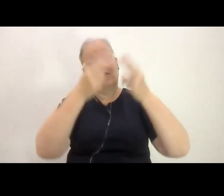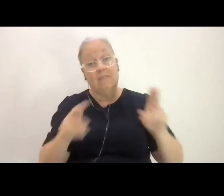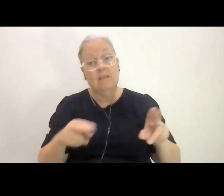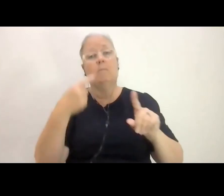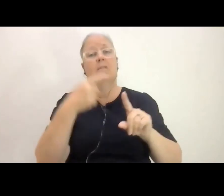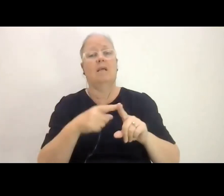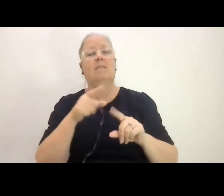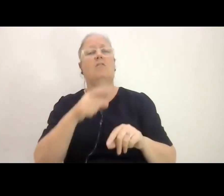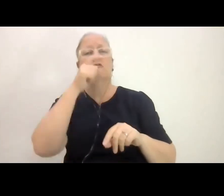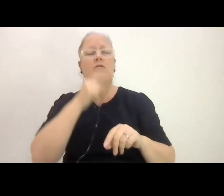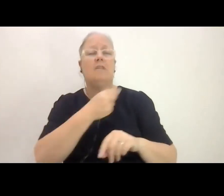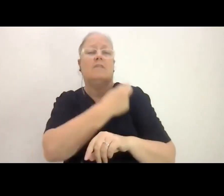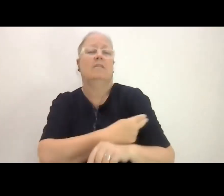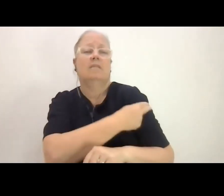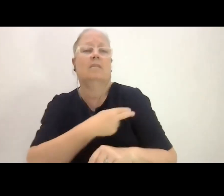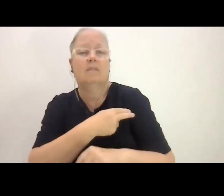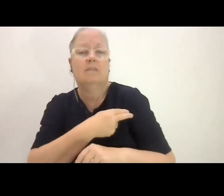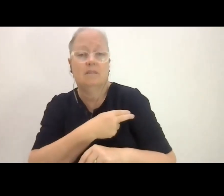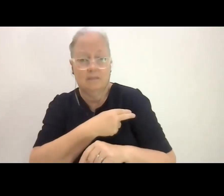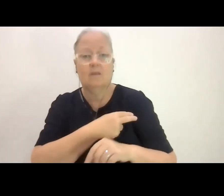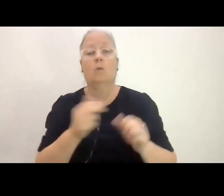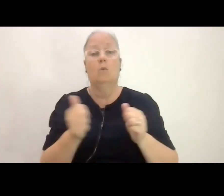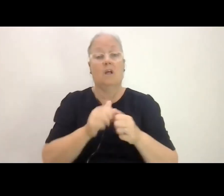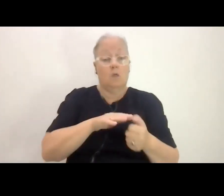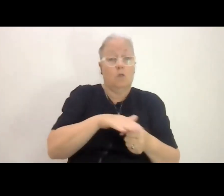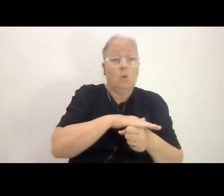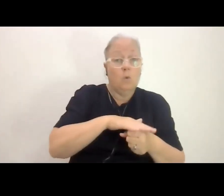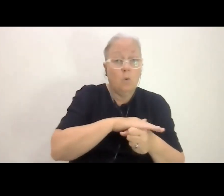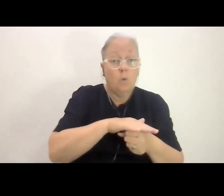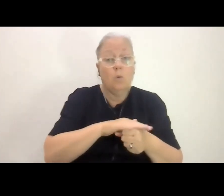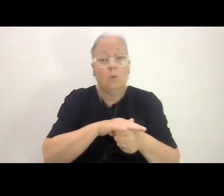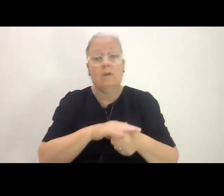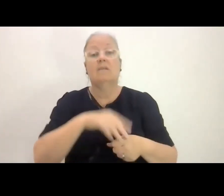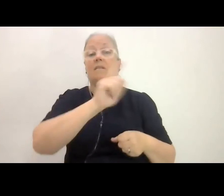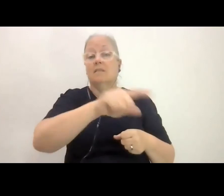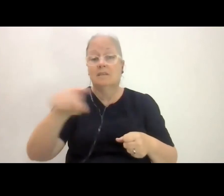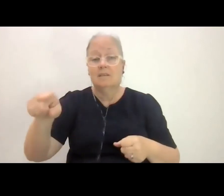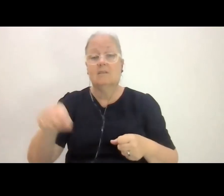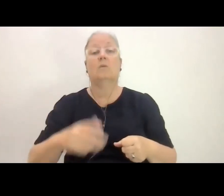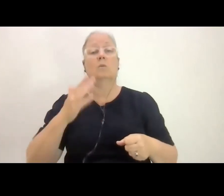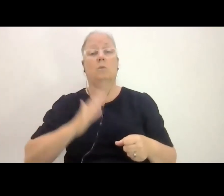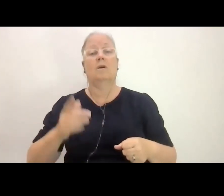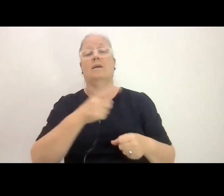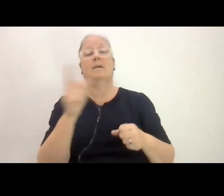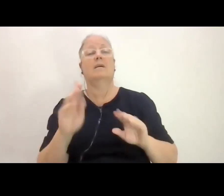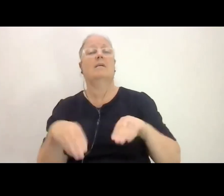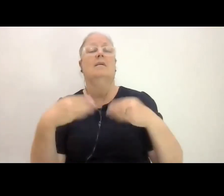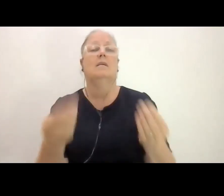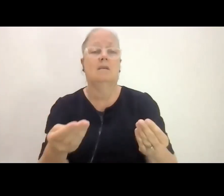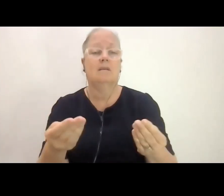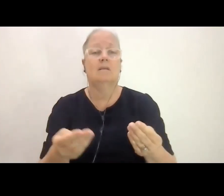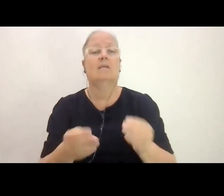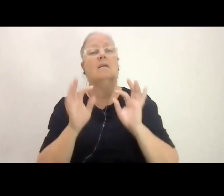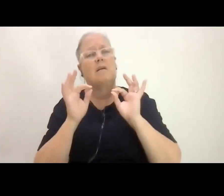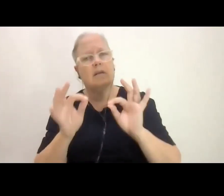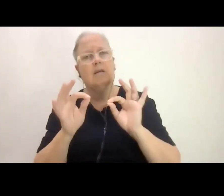capacity of local actors, including our National Red Cross, Red Crescent societies, for them to be able to provide timely and